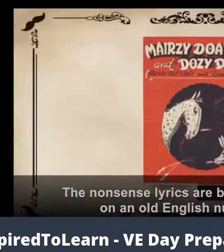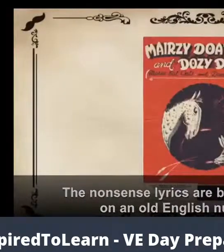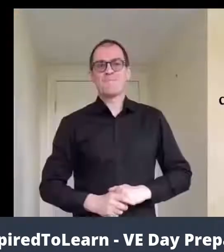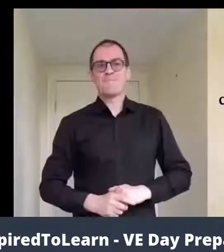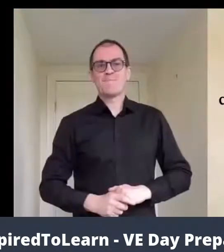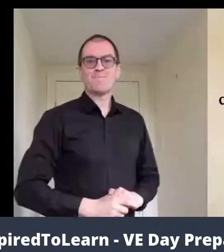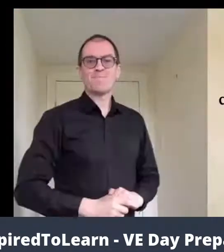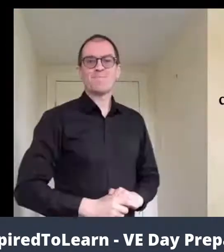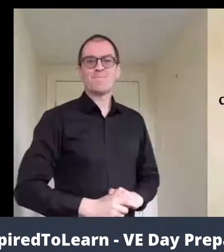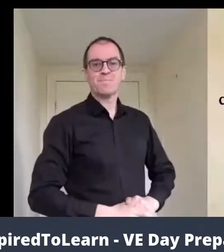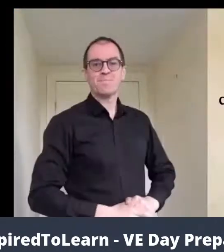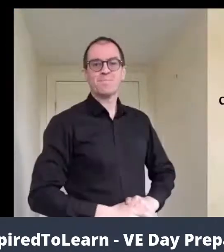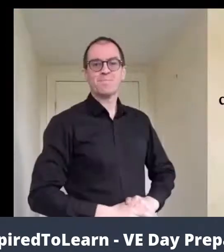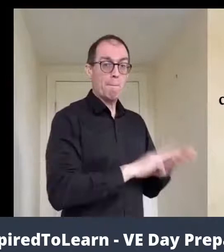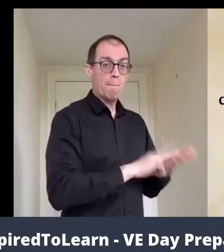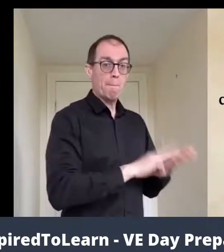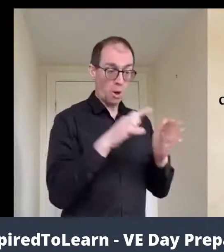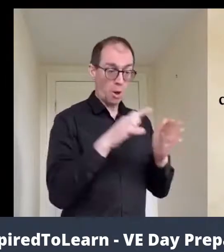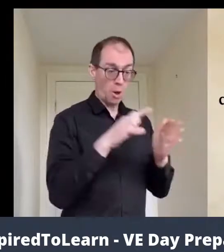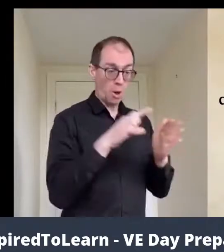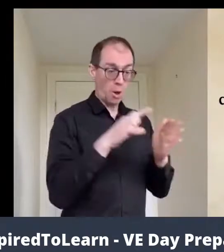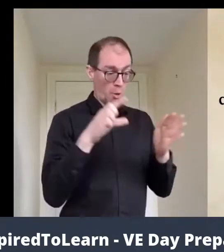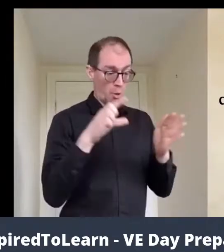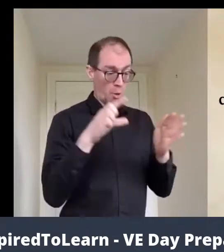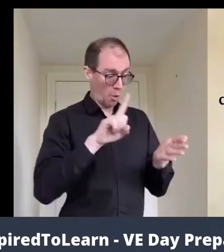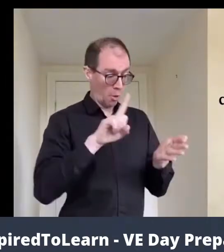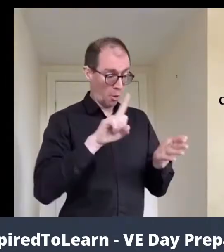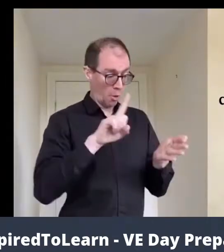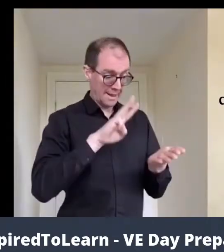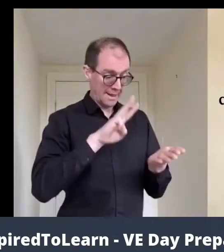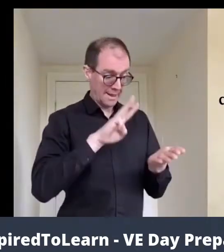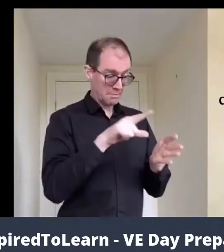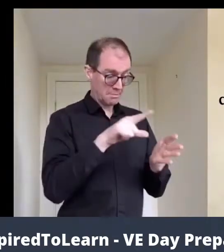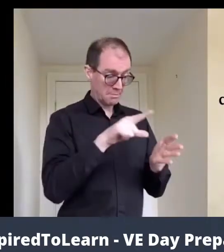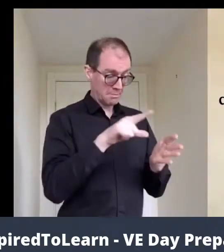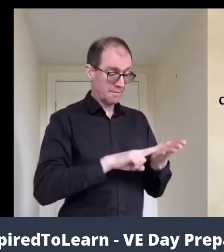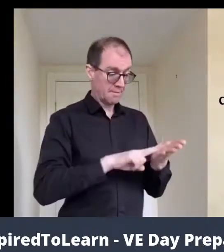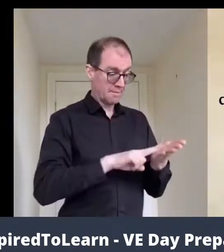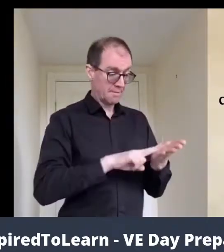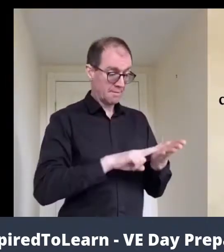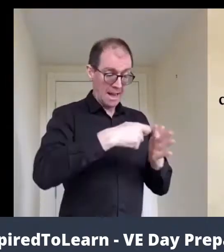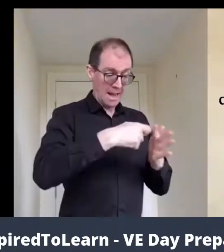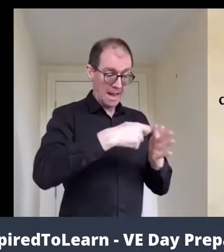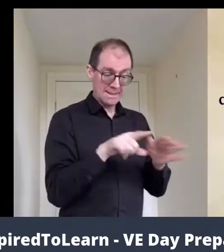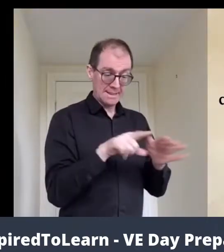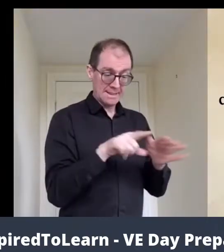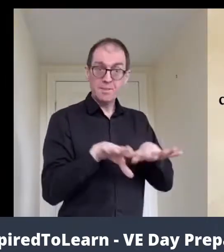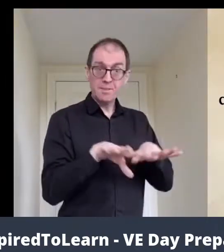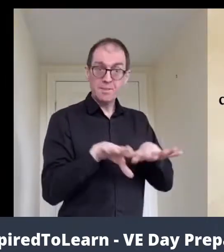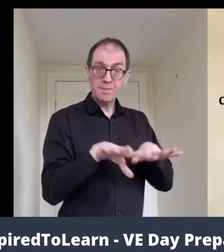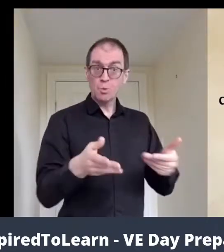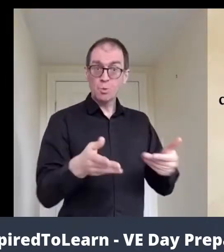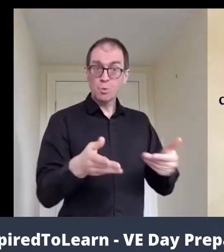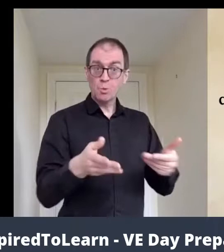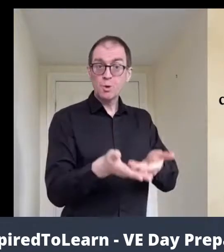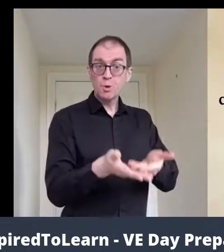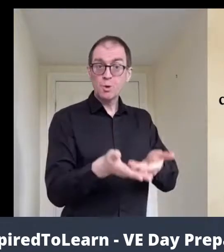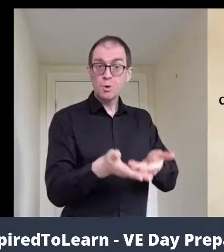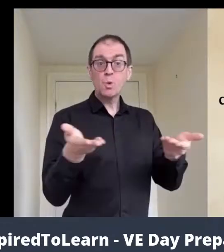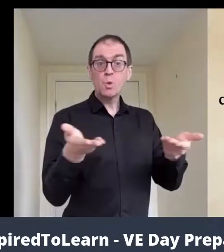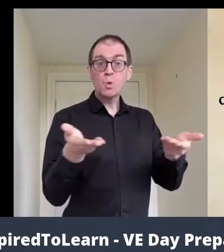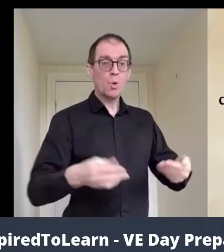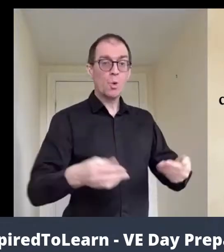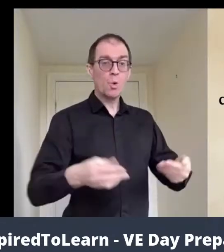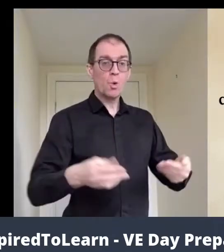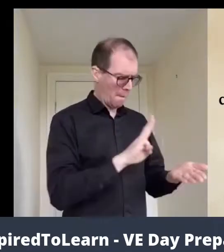nursery rhyme. Oh, Mairzy Doats and Dozy Doats, a little lambsy divey, a kiddly divey too, wouldn't